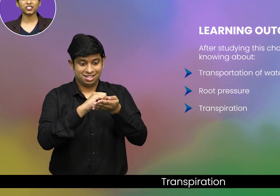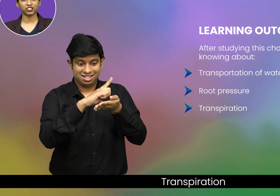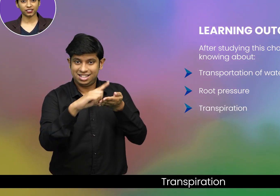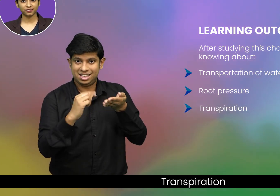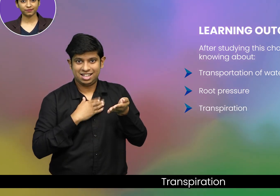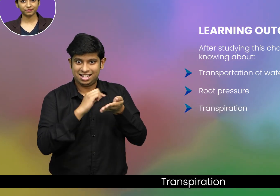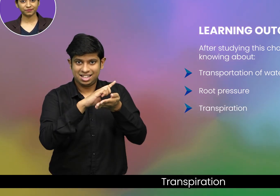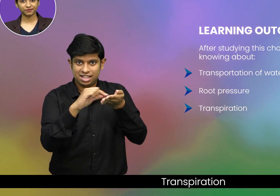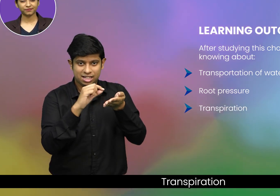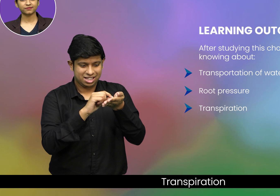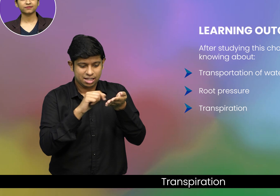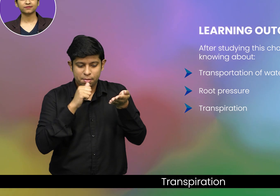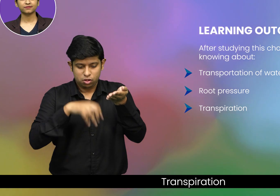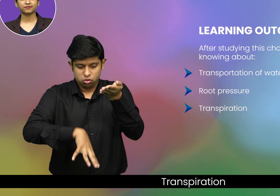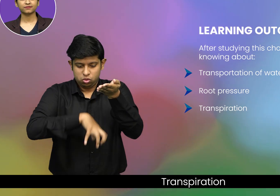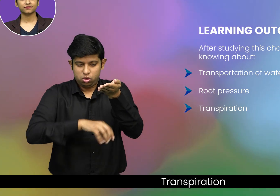transpiration,